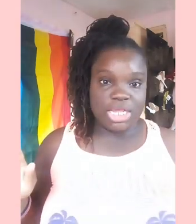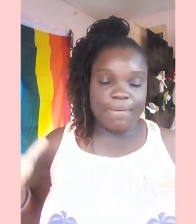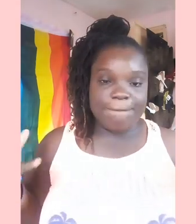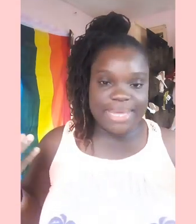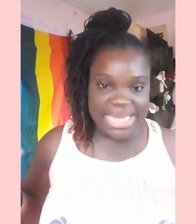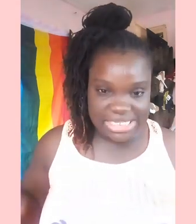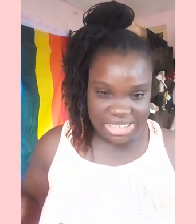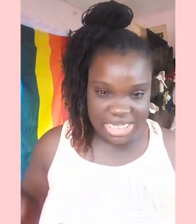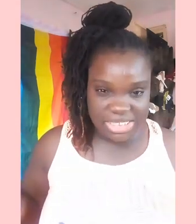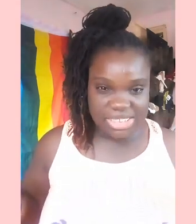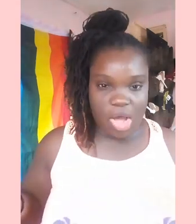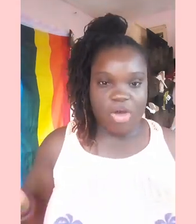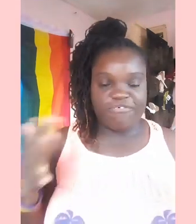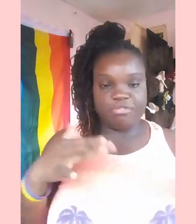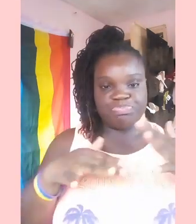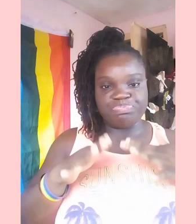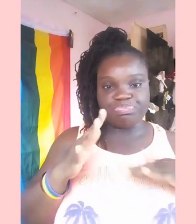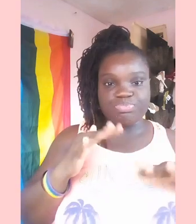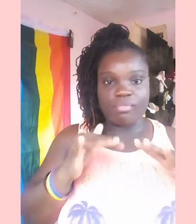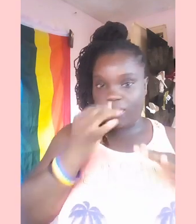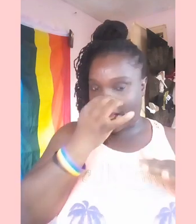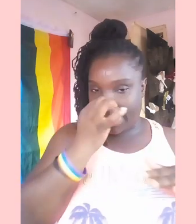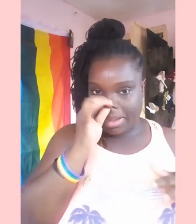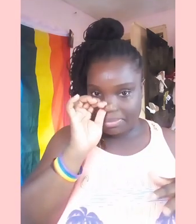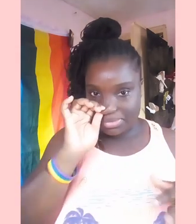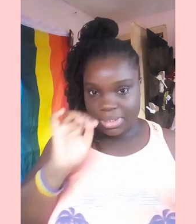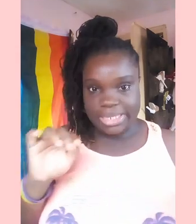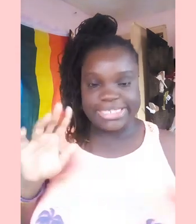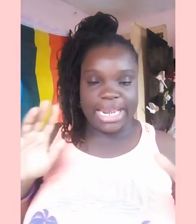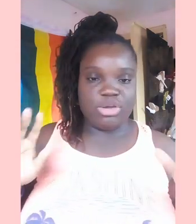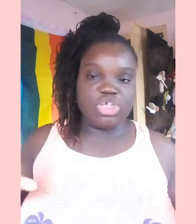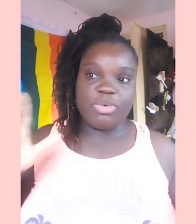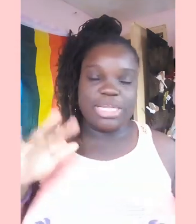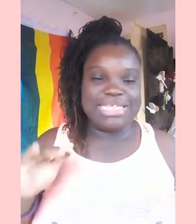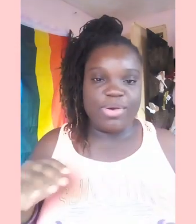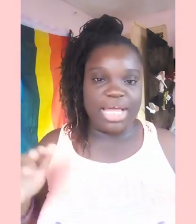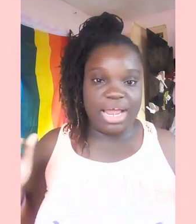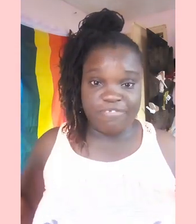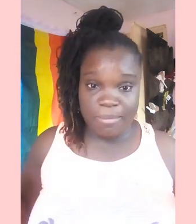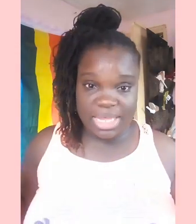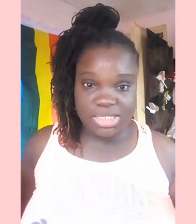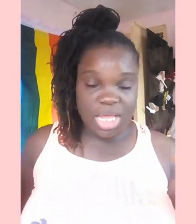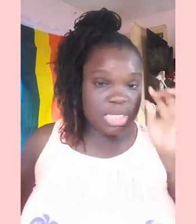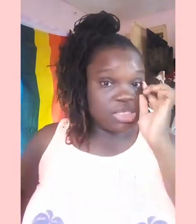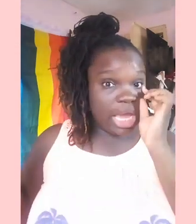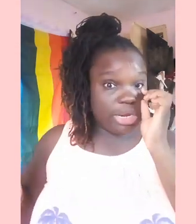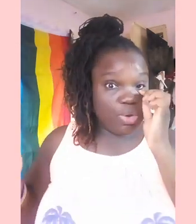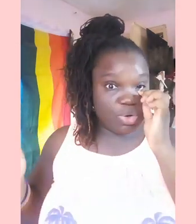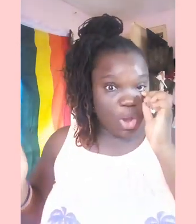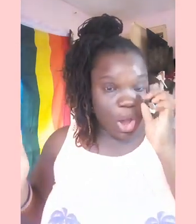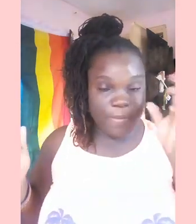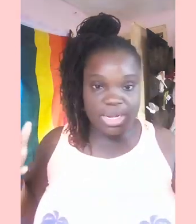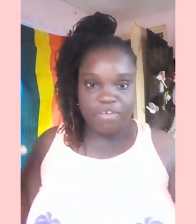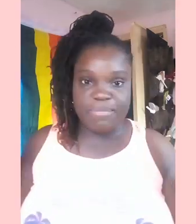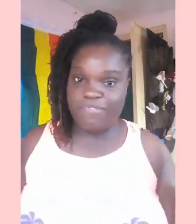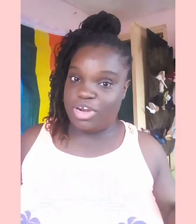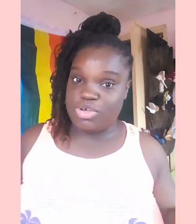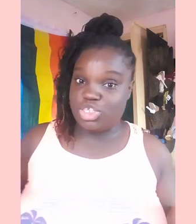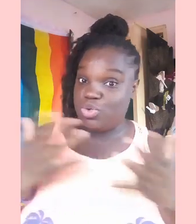the basics of sign language. So I'm going to start with the alphabet. So I don't know how many of my followers know